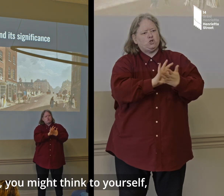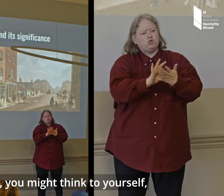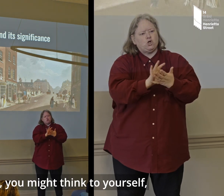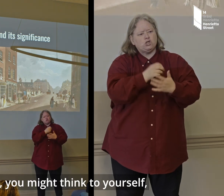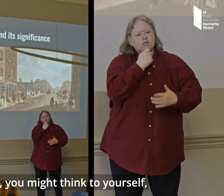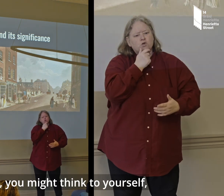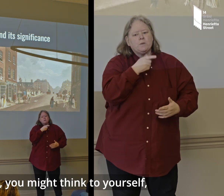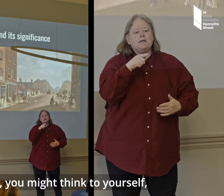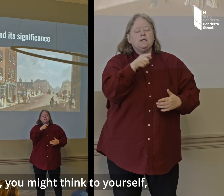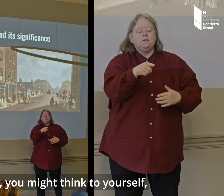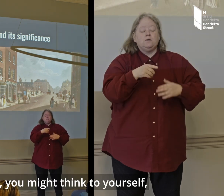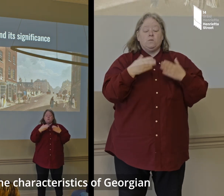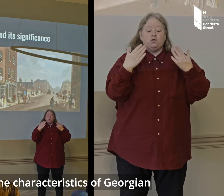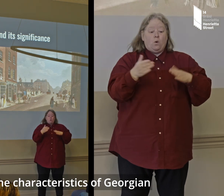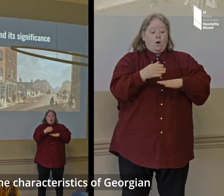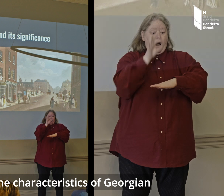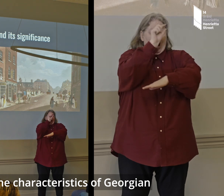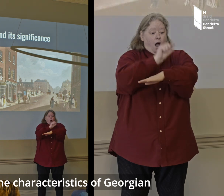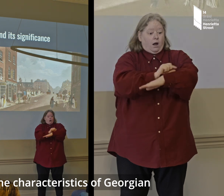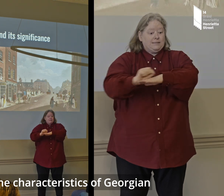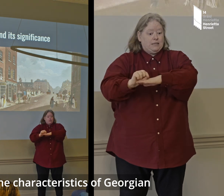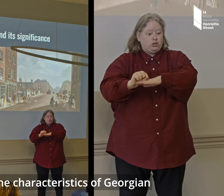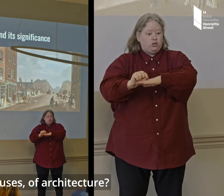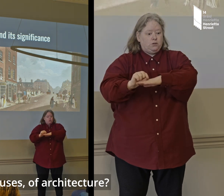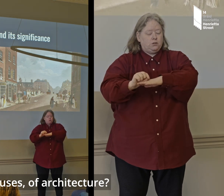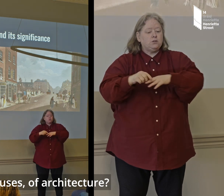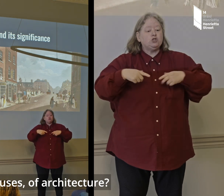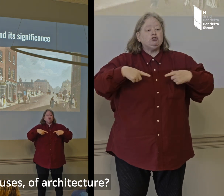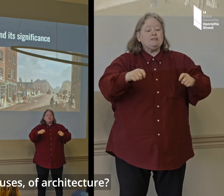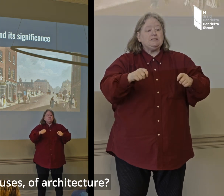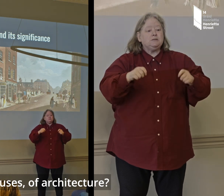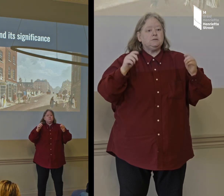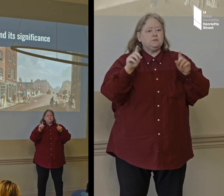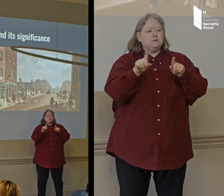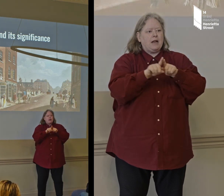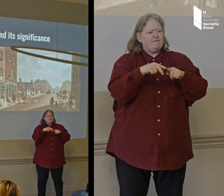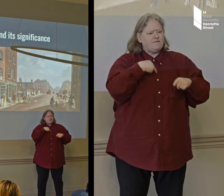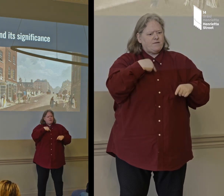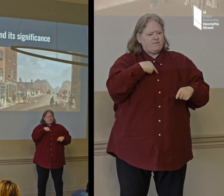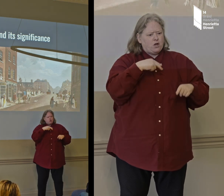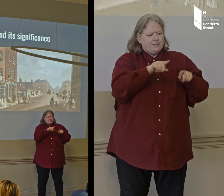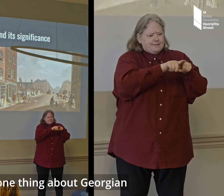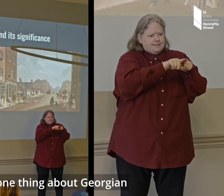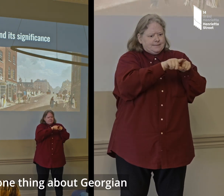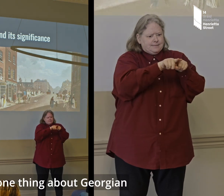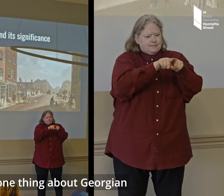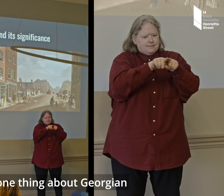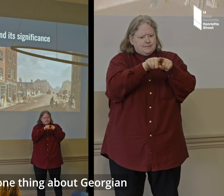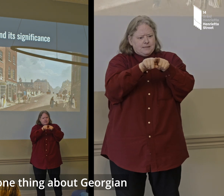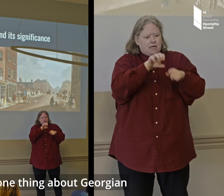you might think to yourself, what are the characteristics of Georgian houses, of architecture?